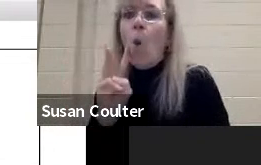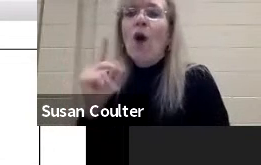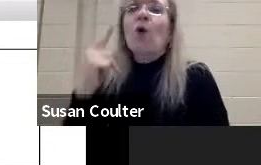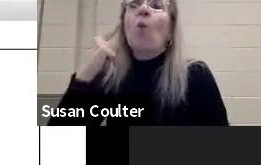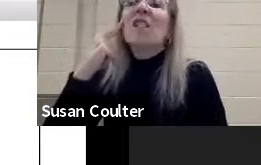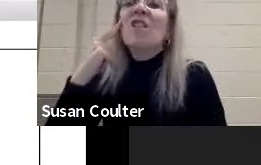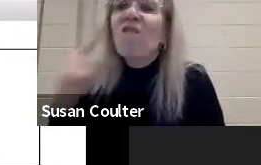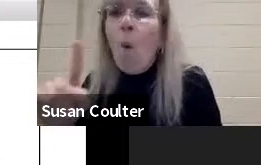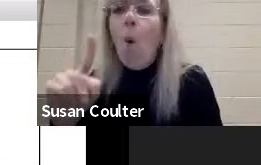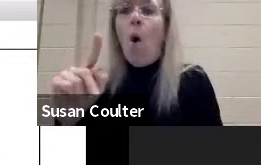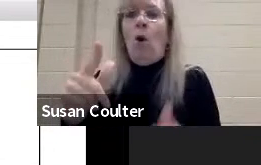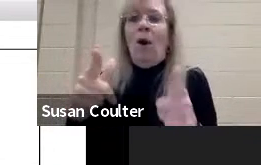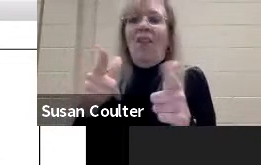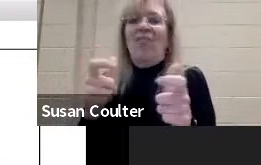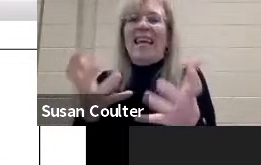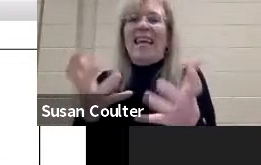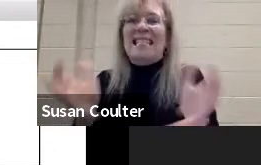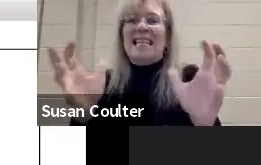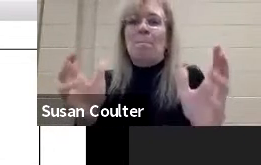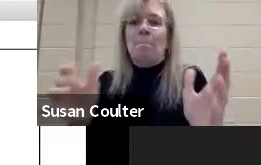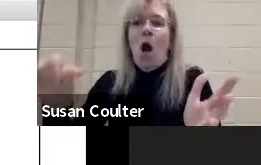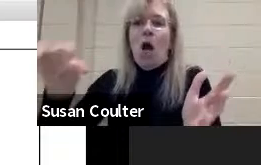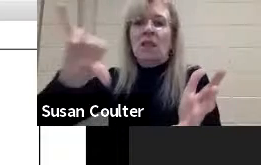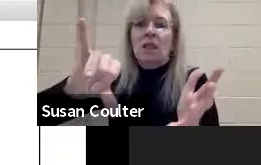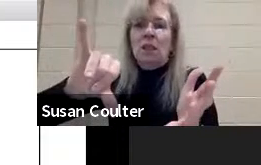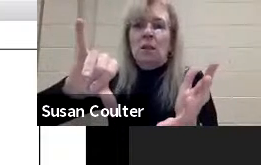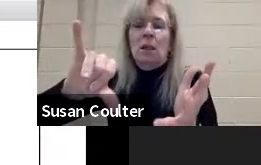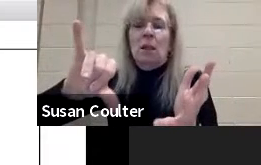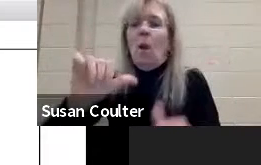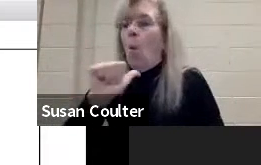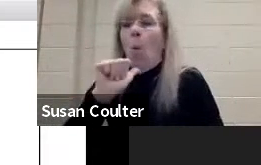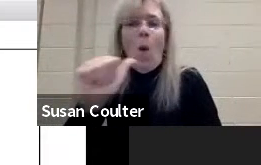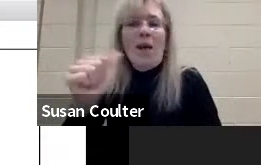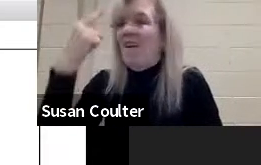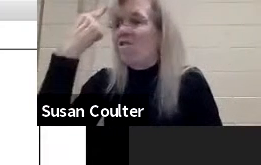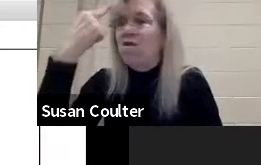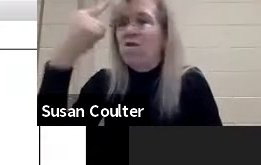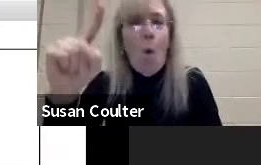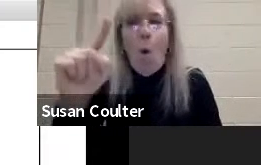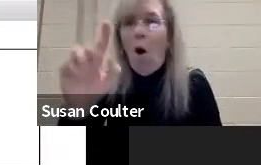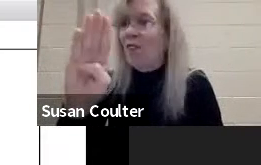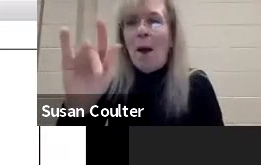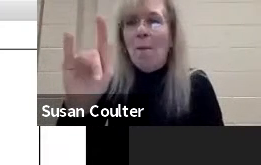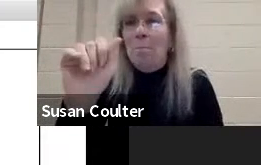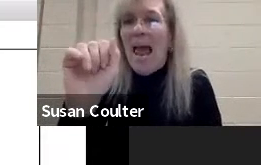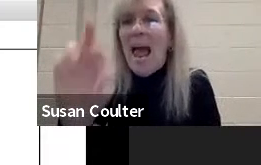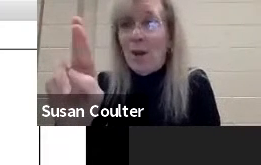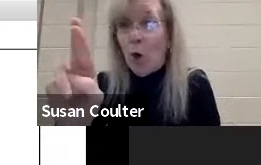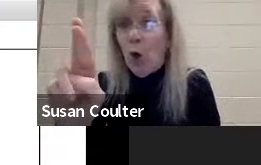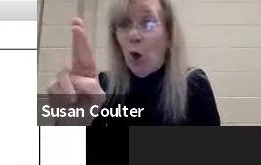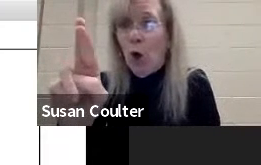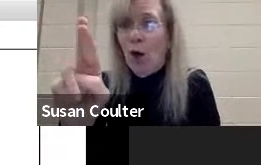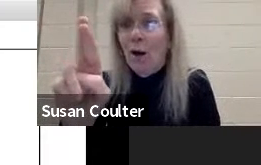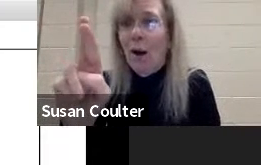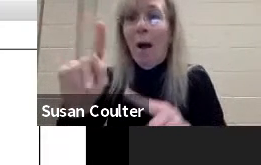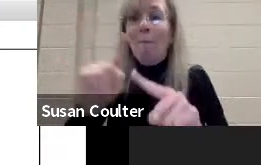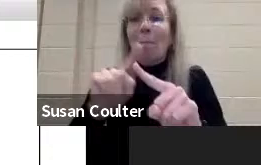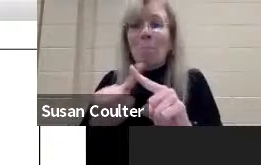the water was for the Instant Pot. Wasn't for the